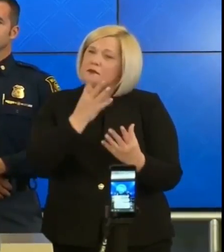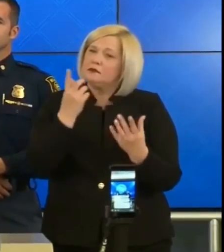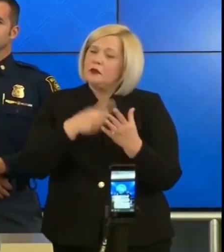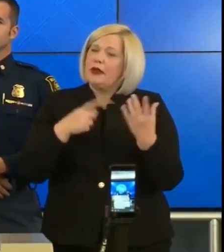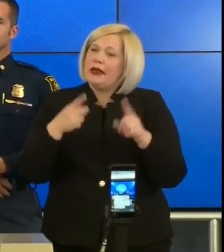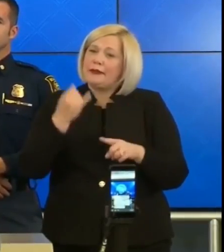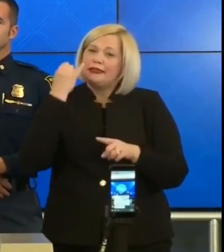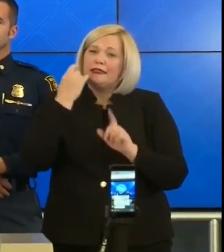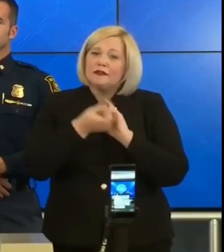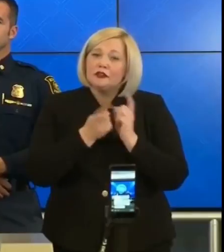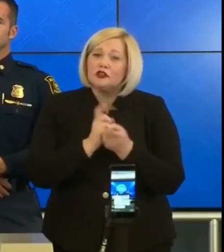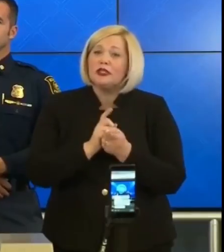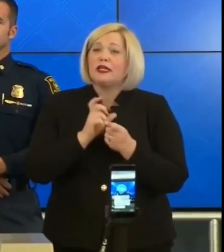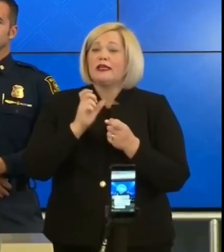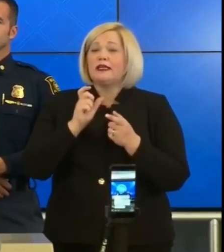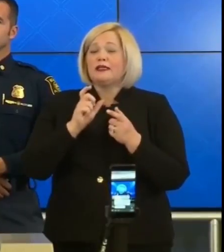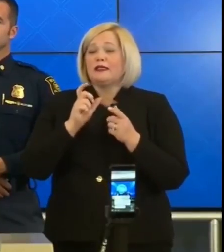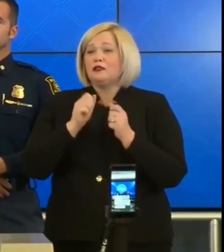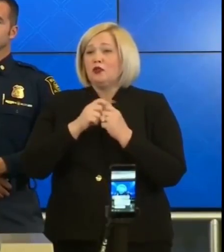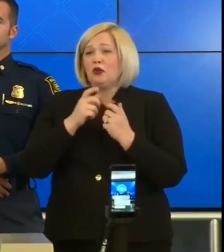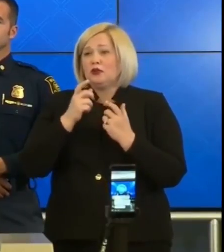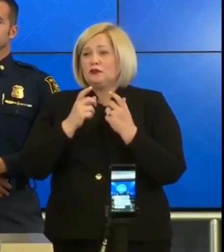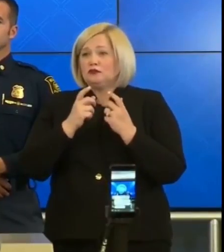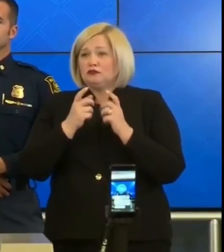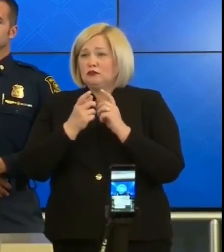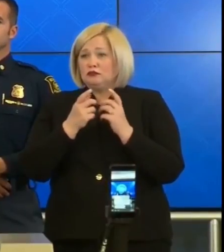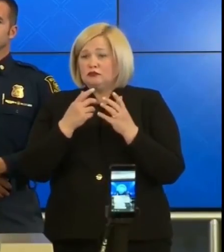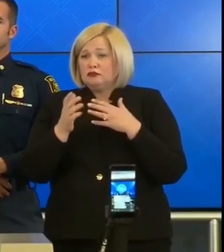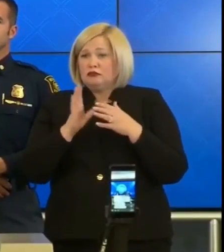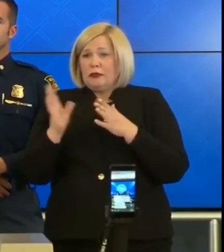to change or alter what the plan is.